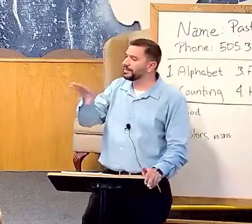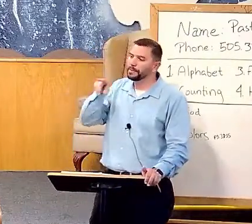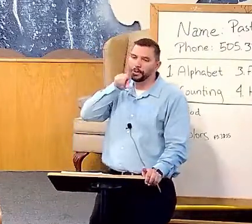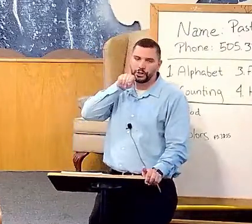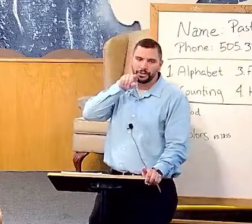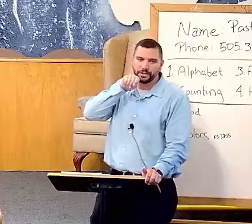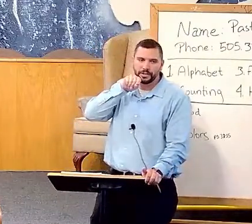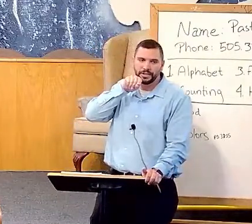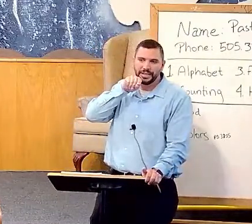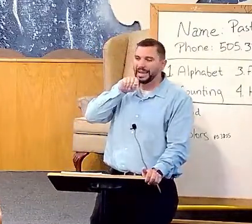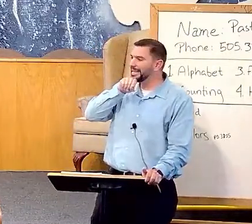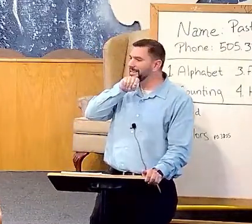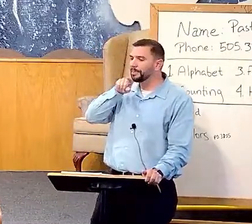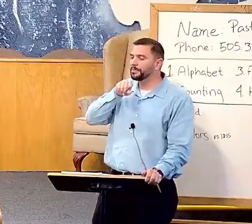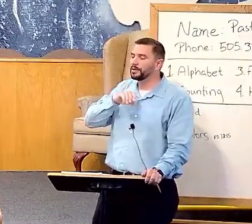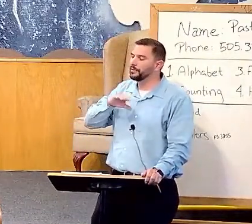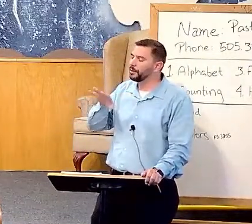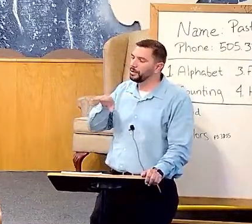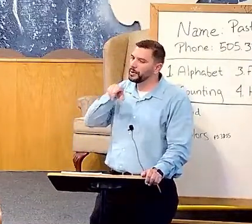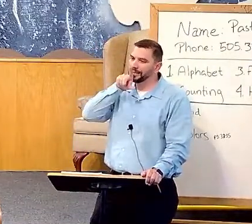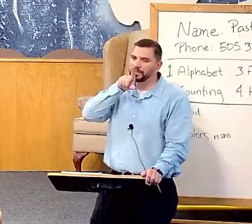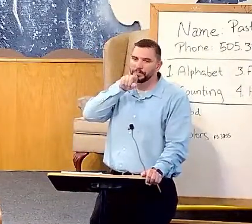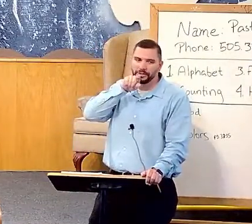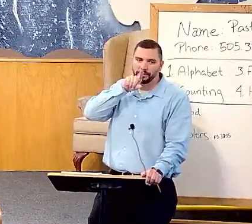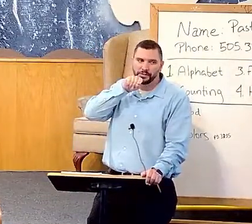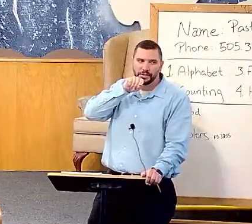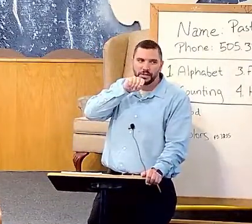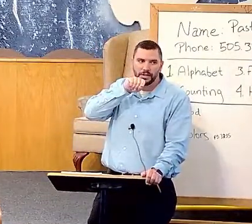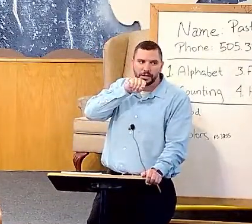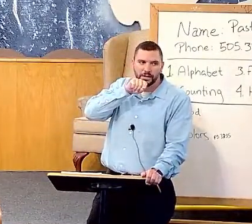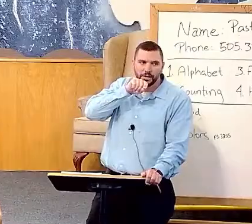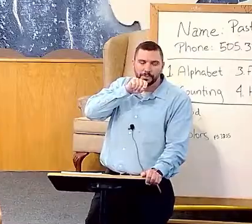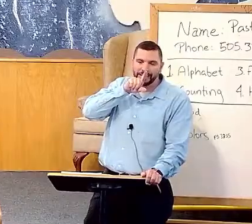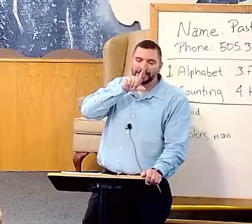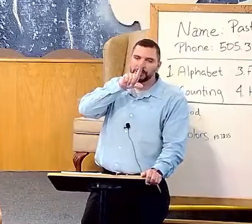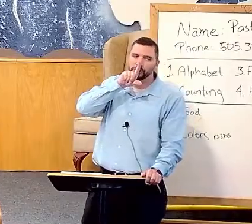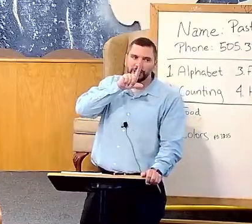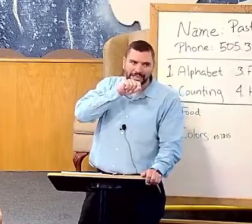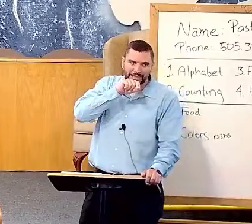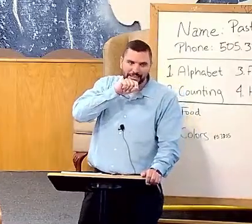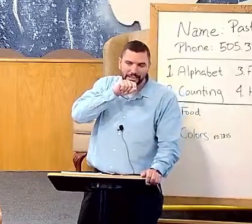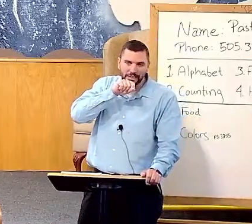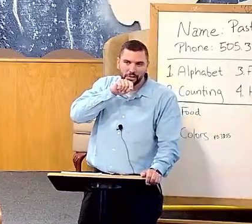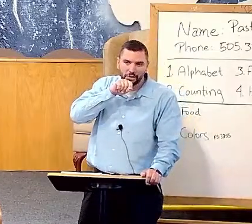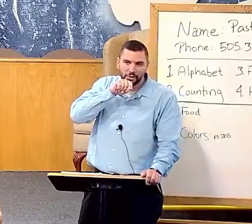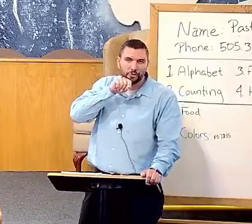bird. Any type of bird. If you don't know it, that's bird. How about rooster? But that is chicken. Rooster.